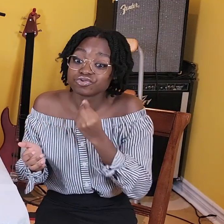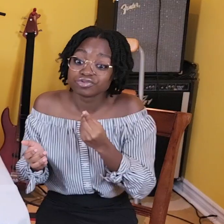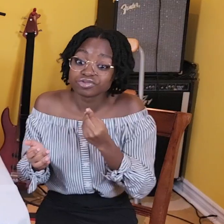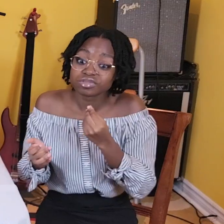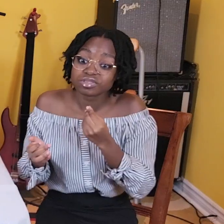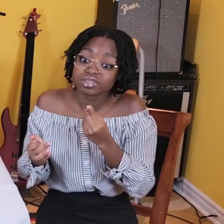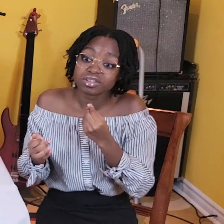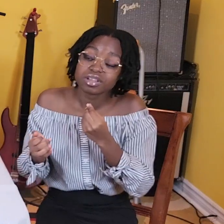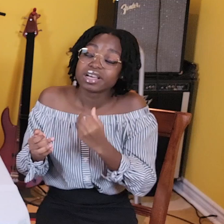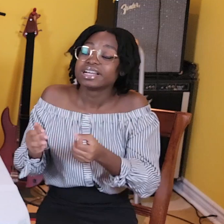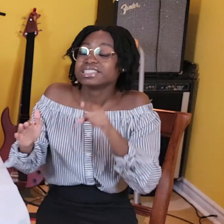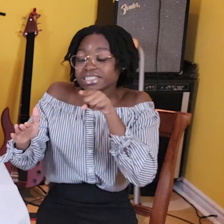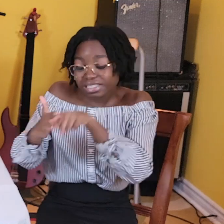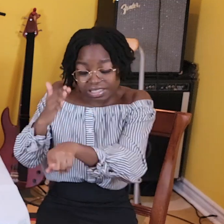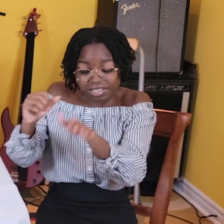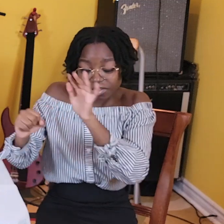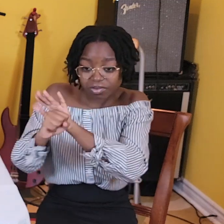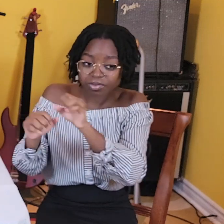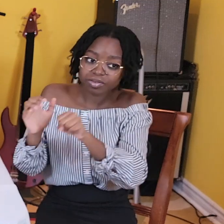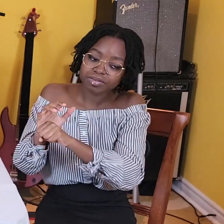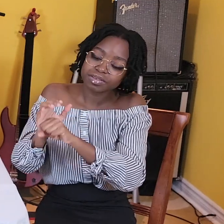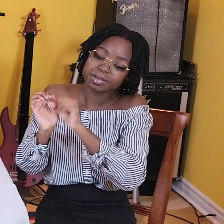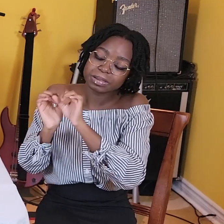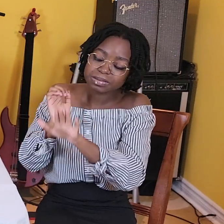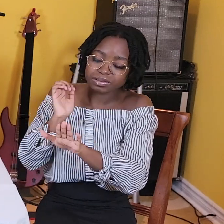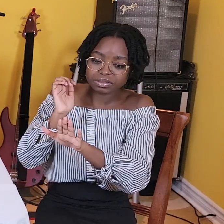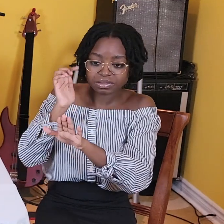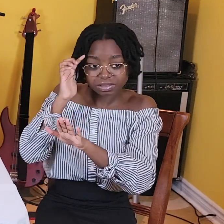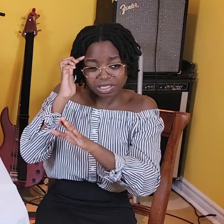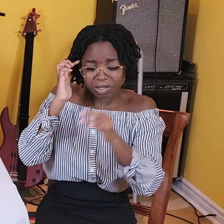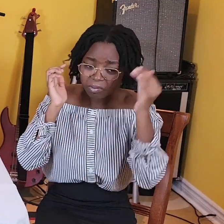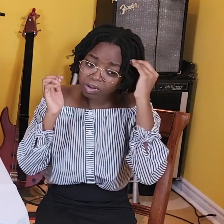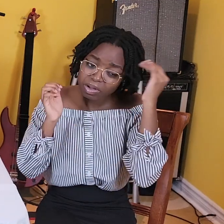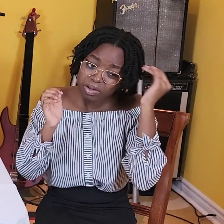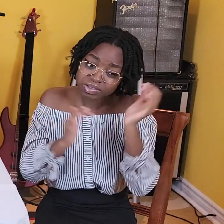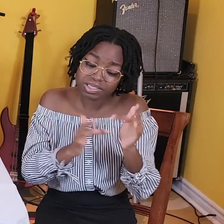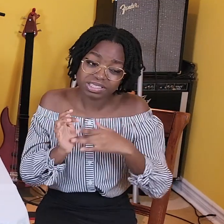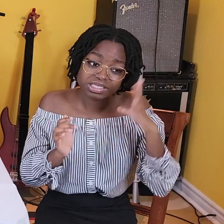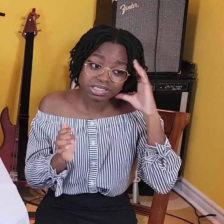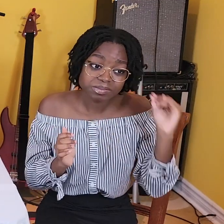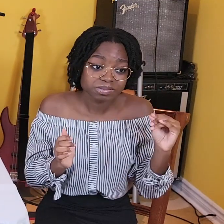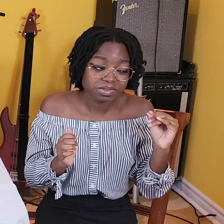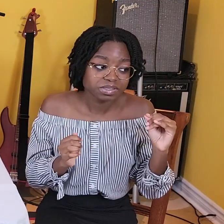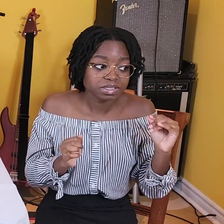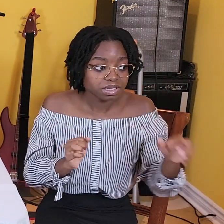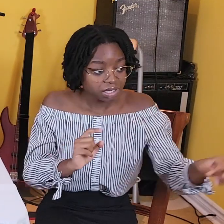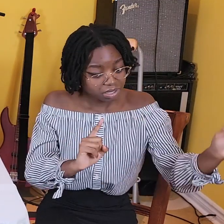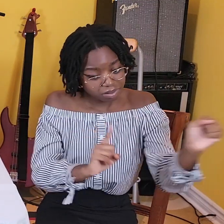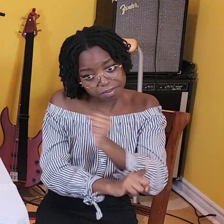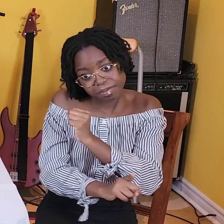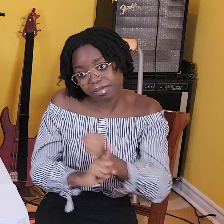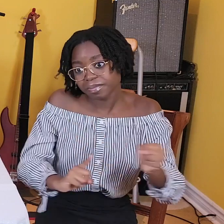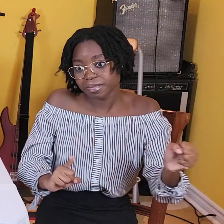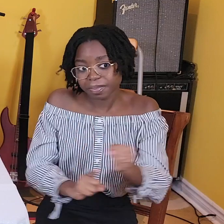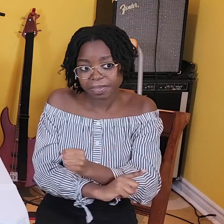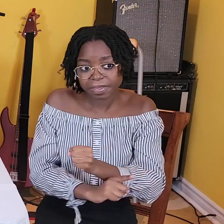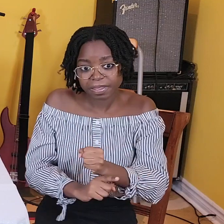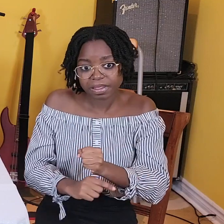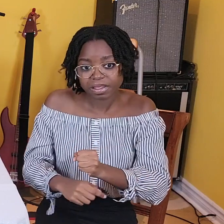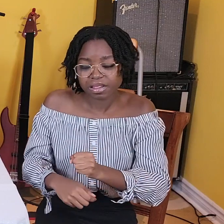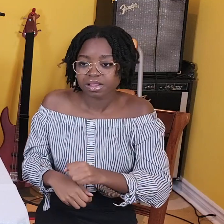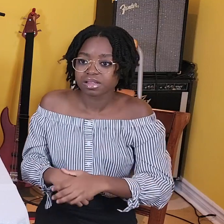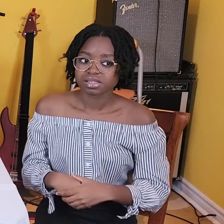for them to crucify him. And we know what he went through, the beating, the scourging, all kinds of things that they did to him, pulling out his